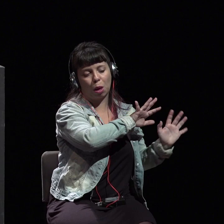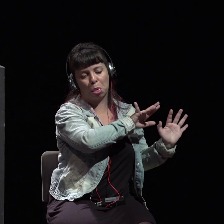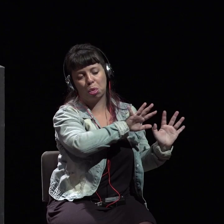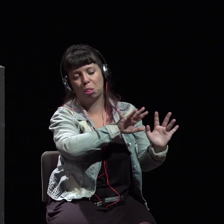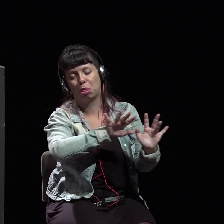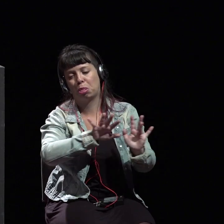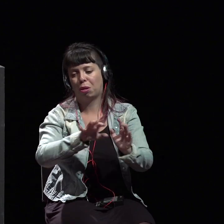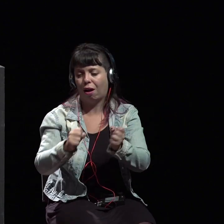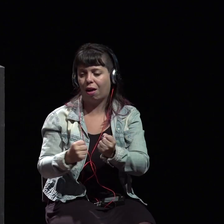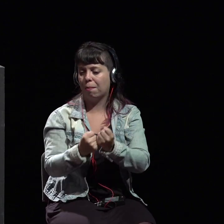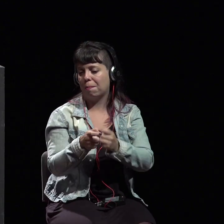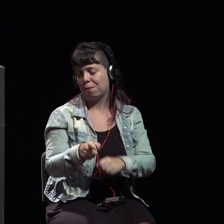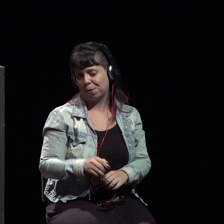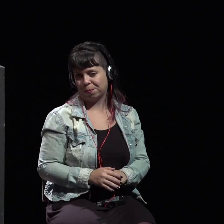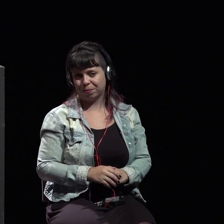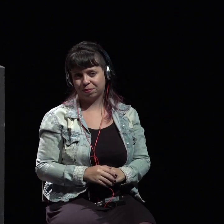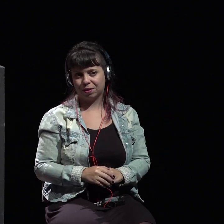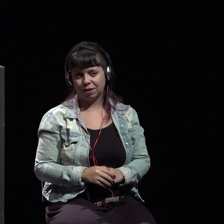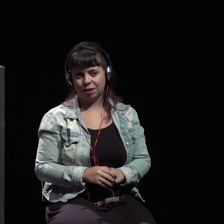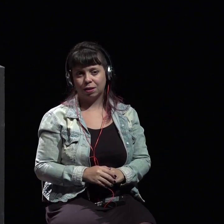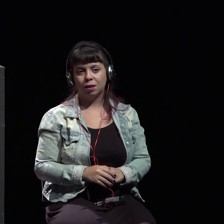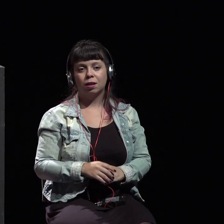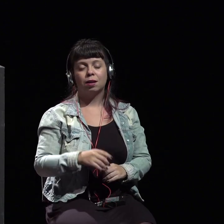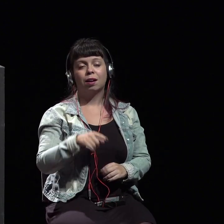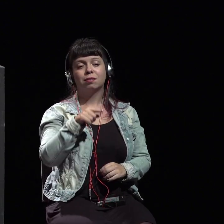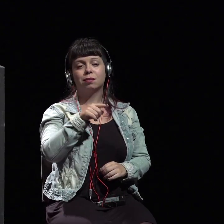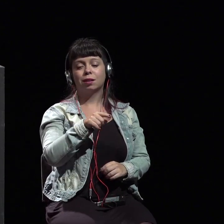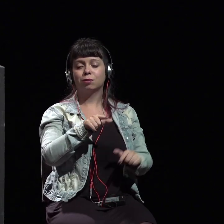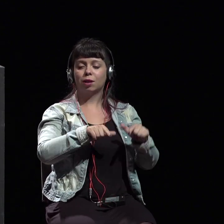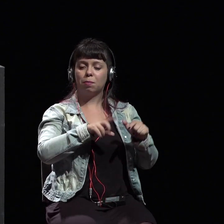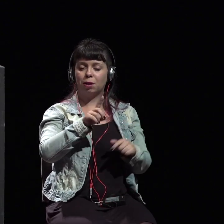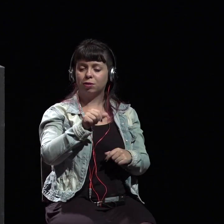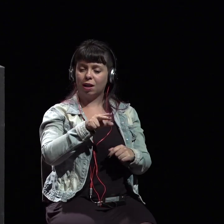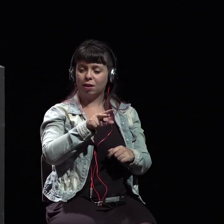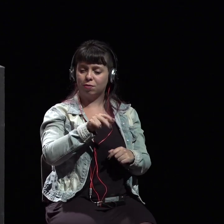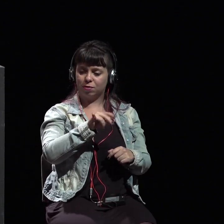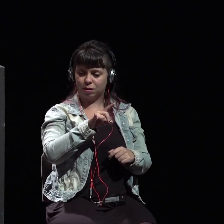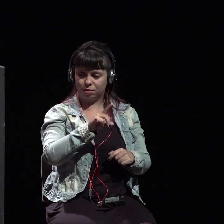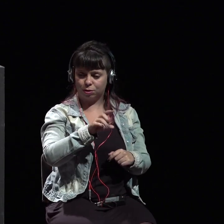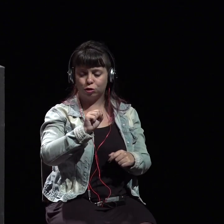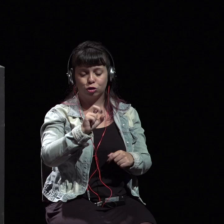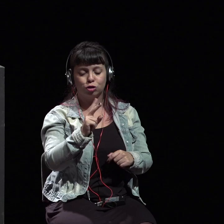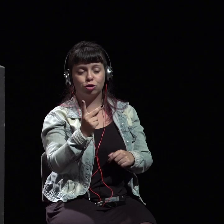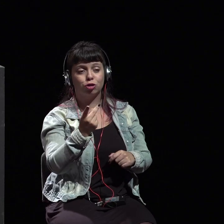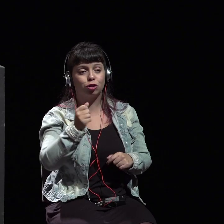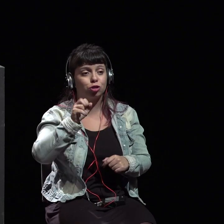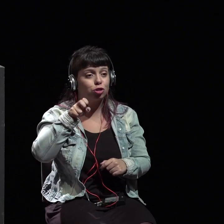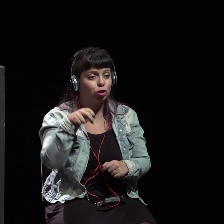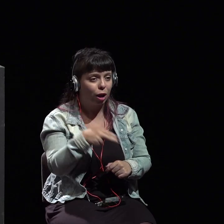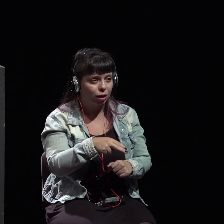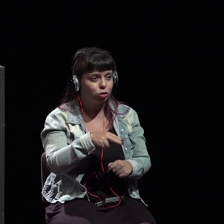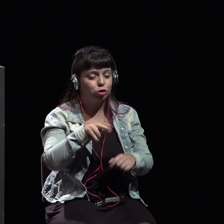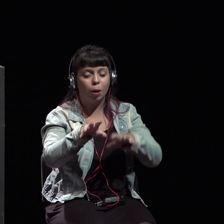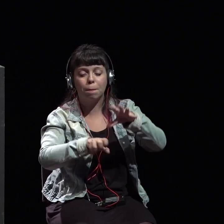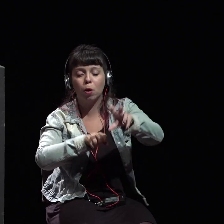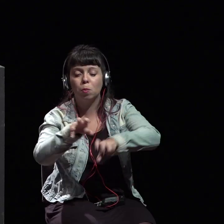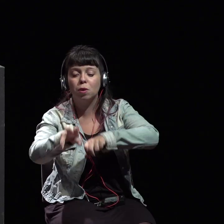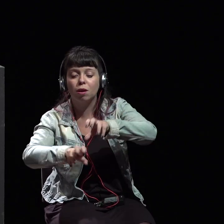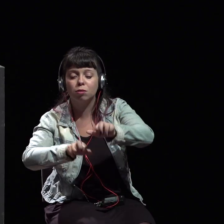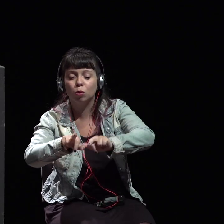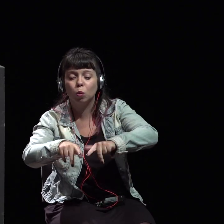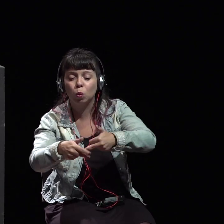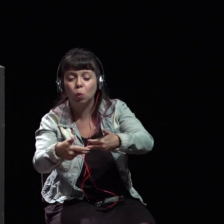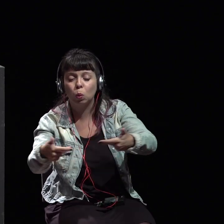Following David Chang's work on Hawaiian appropriations of textuality and Healoha Johnston's work on photographic self-fashioning as an assertion of